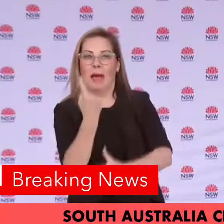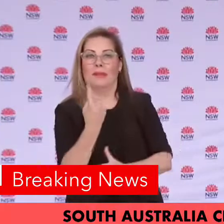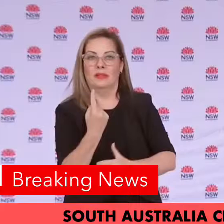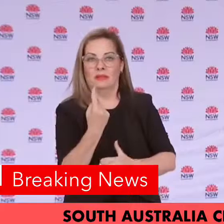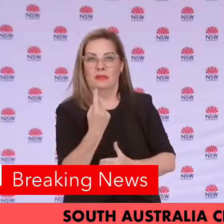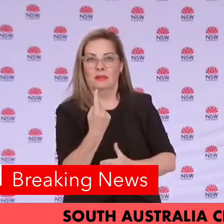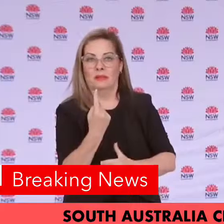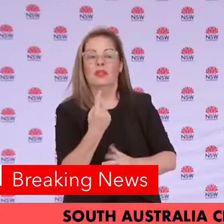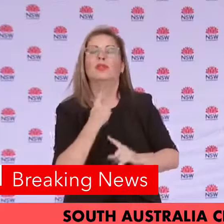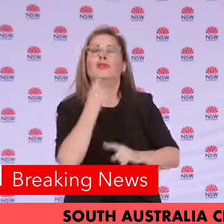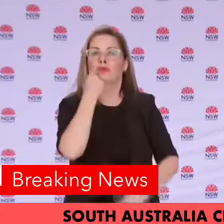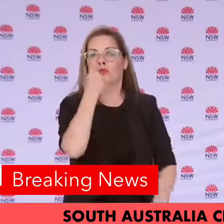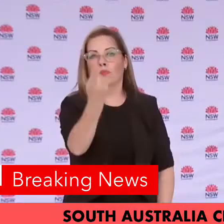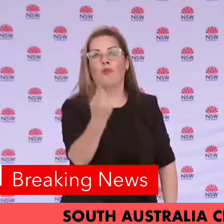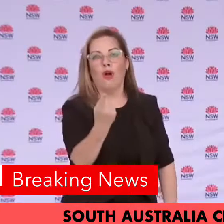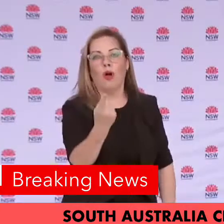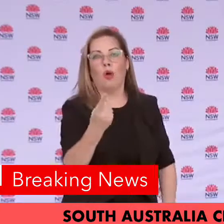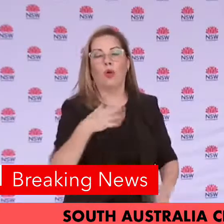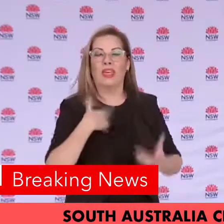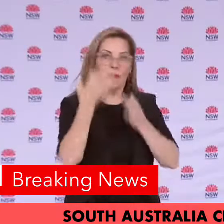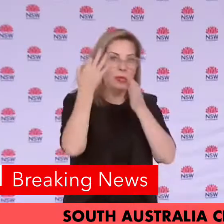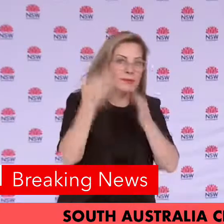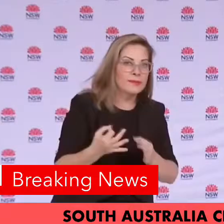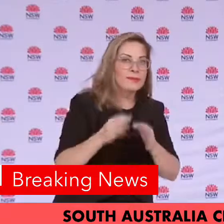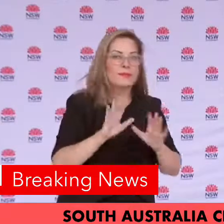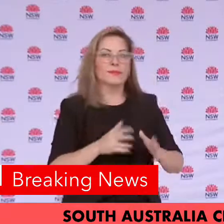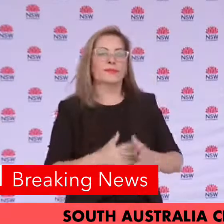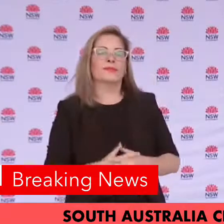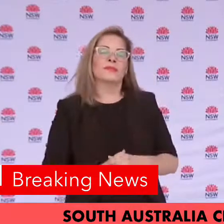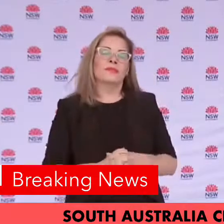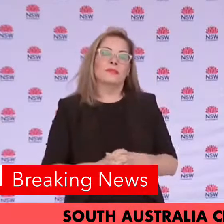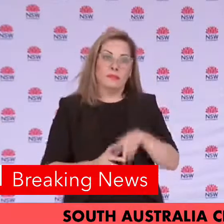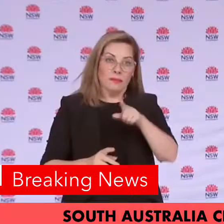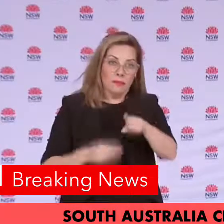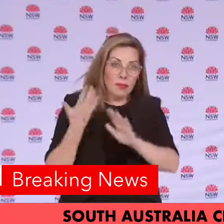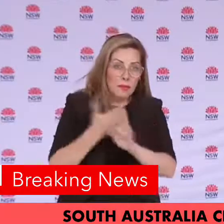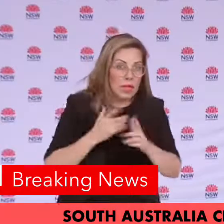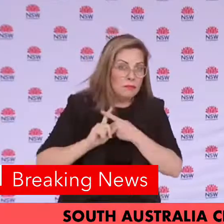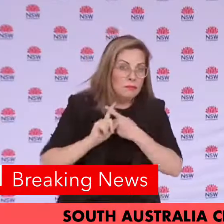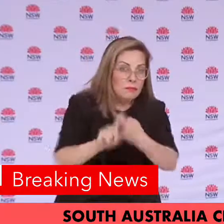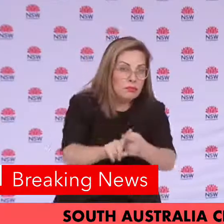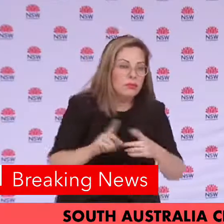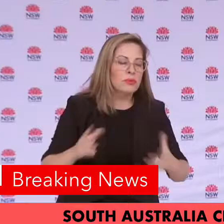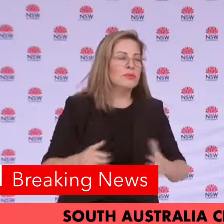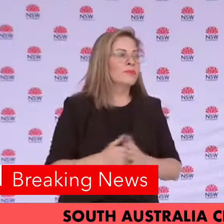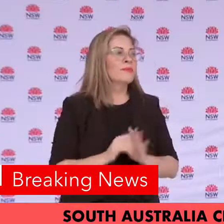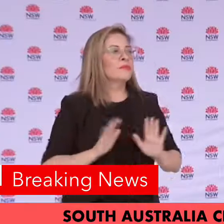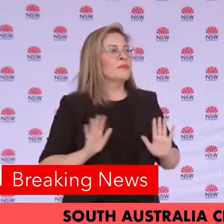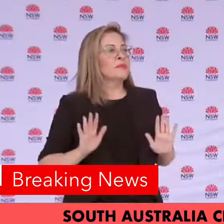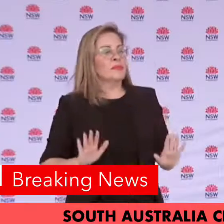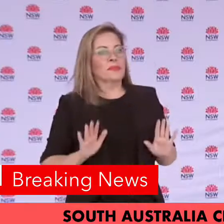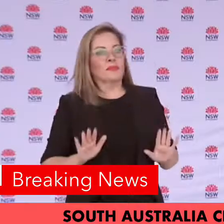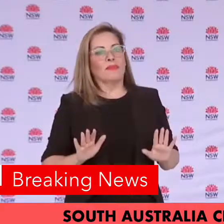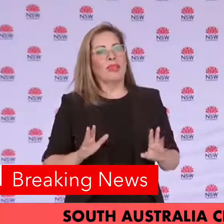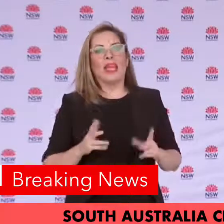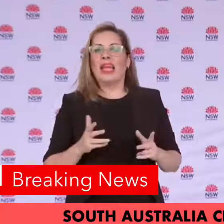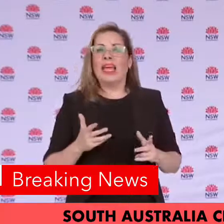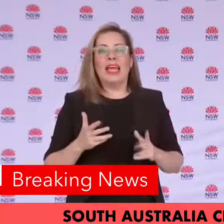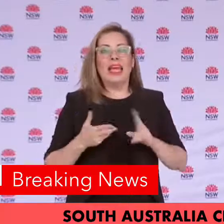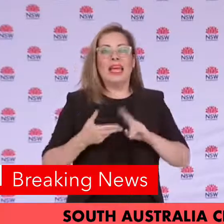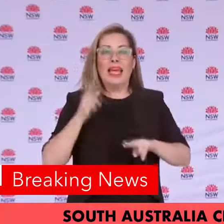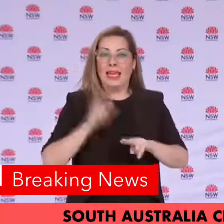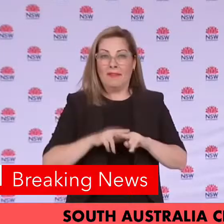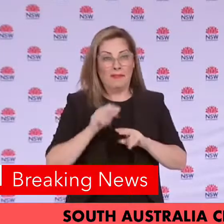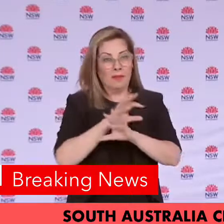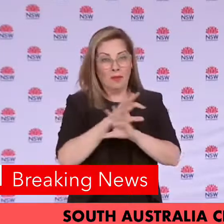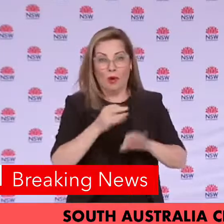no reason to change if it's working. Look, there is, obviously the decision would be much easier if it wasn't this